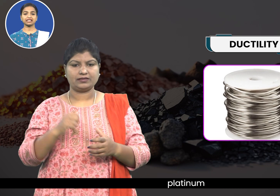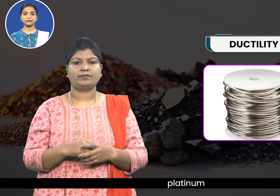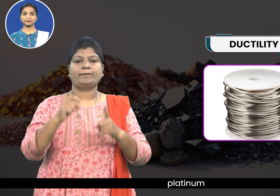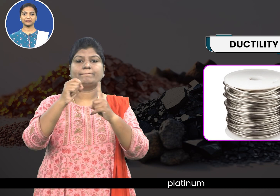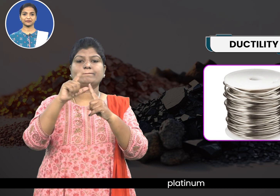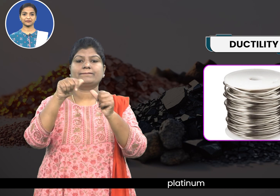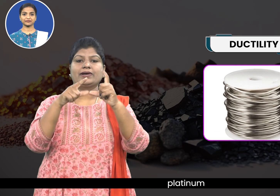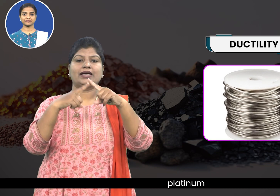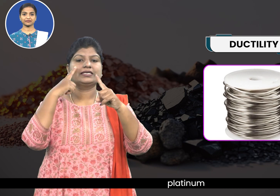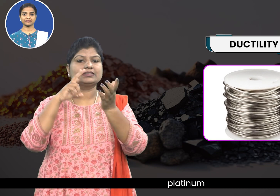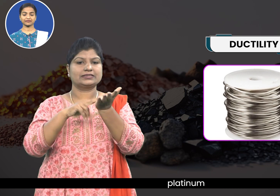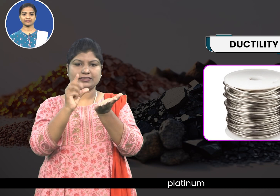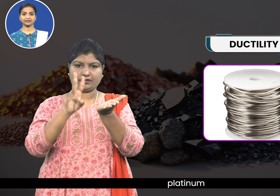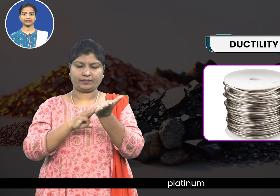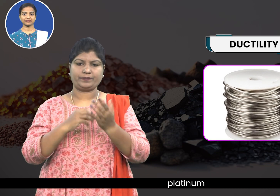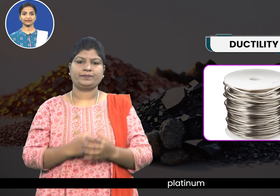platinum.